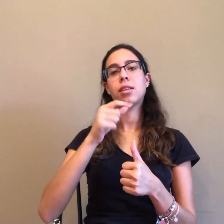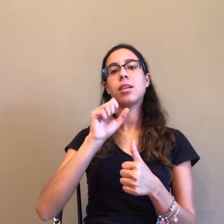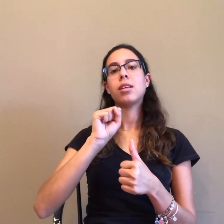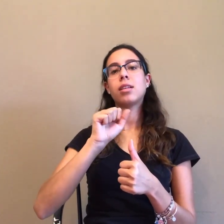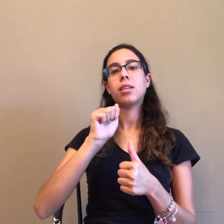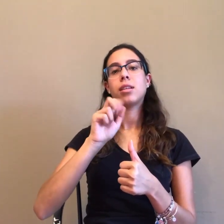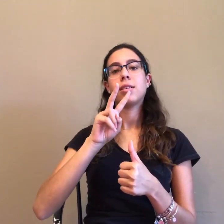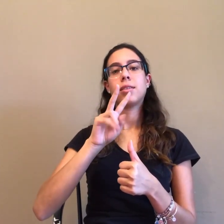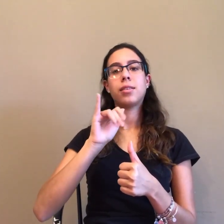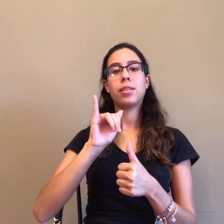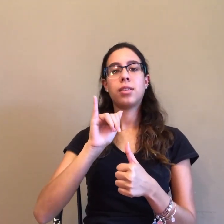www.signingsavvy.com.